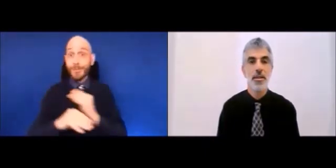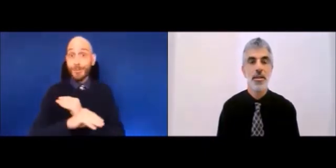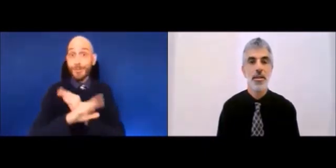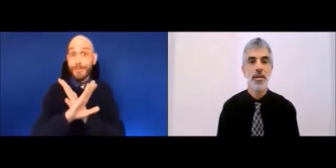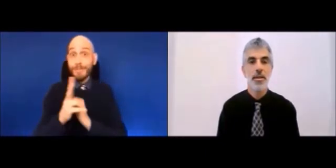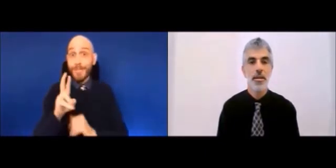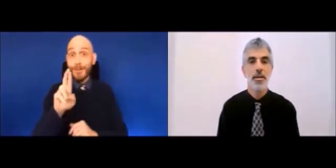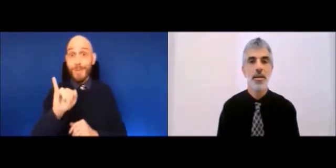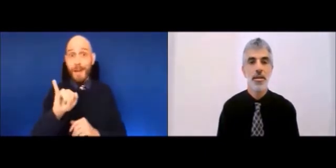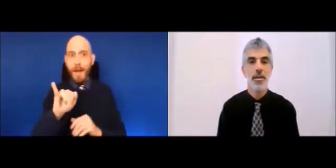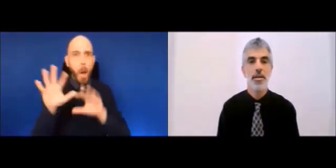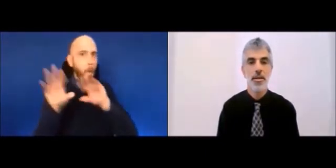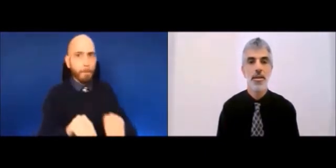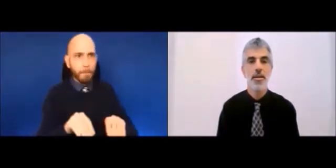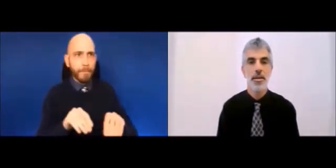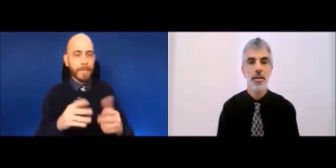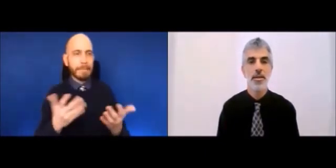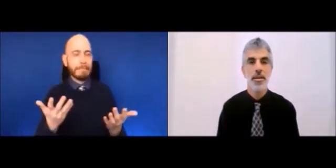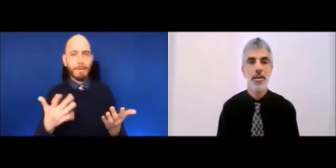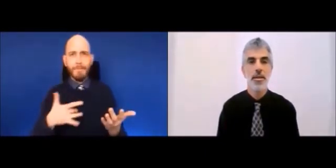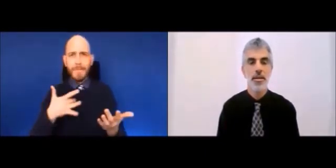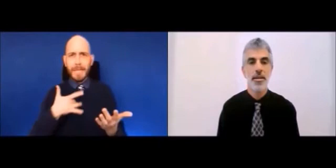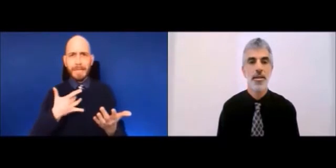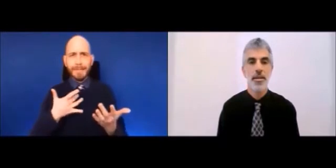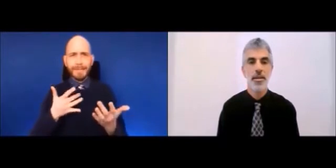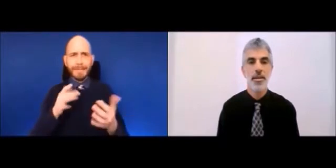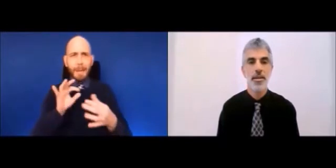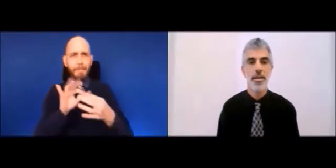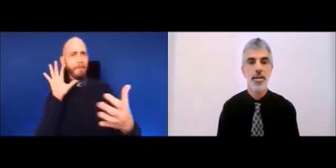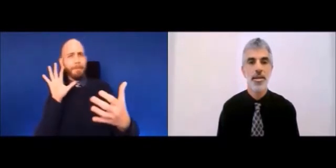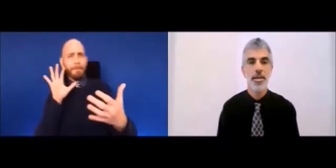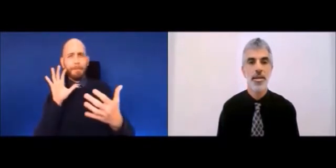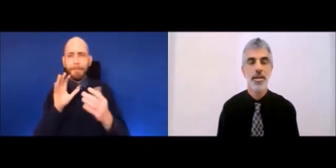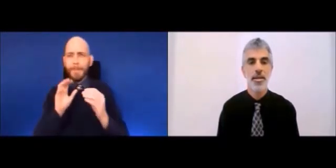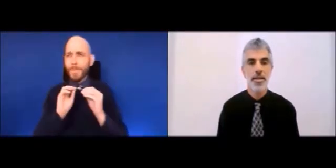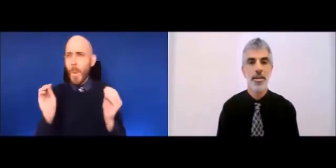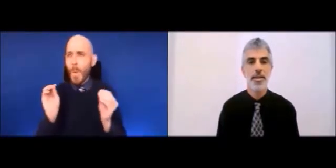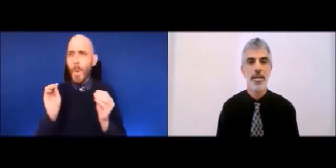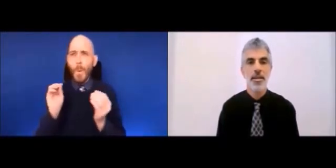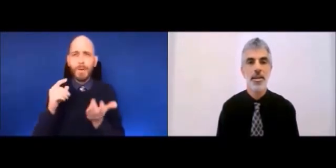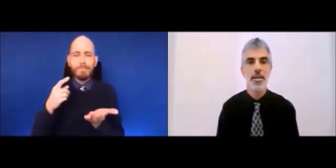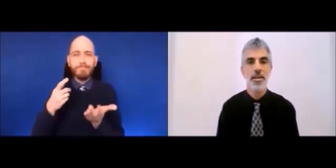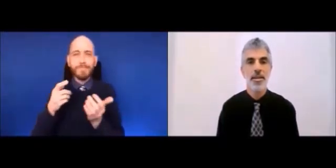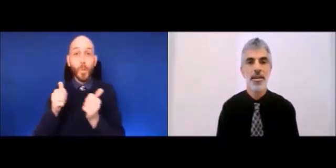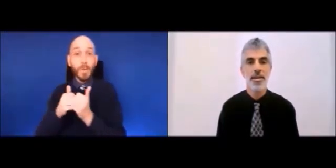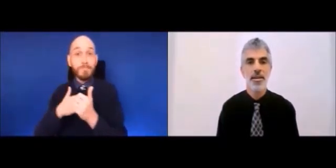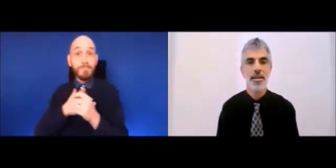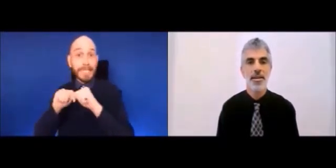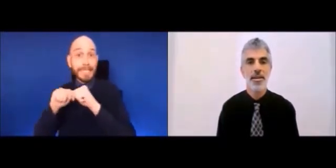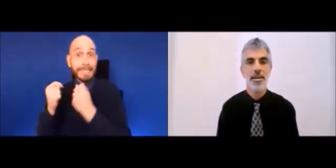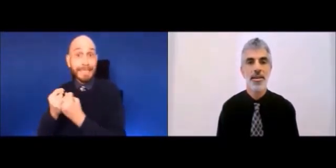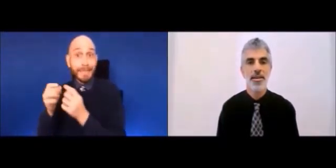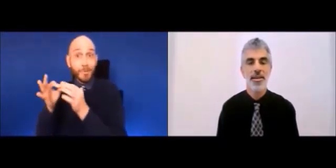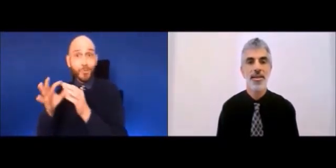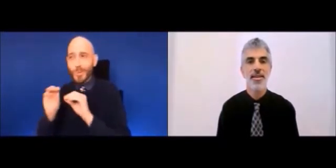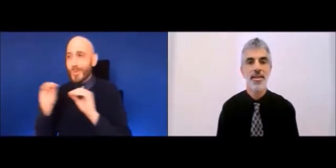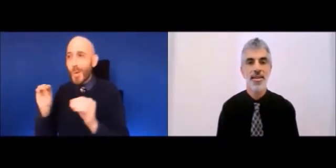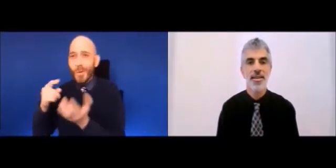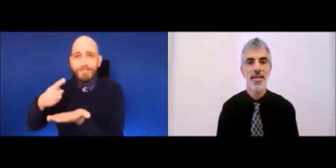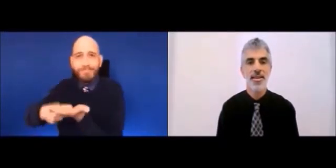I've also noticed that at the end of a Zoom meeting, or if we're using a different platform, everyone logs off really quickly, and I